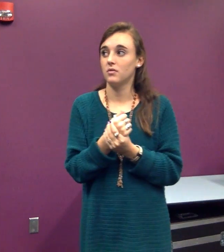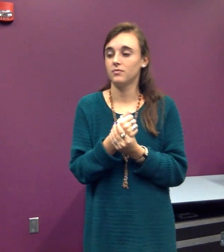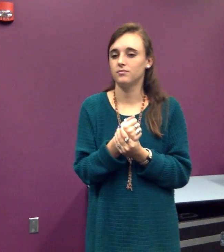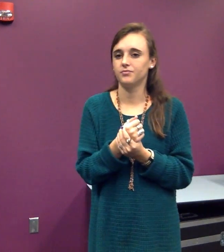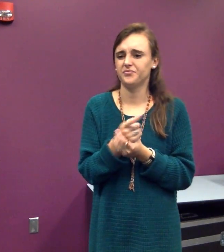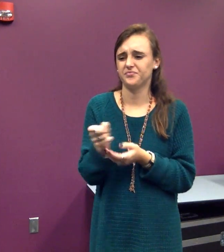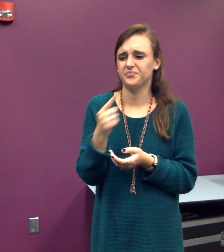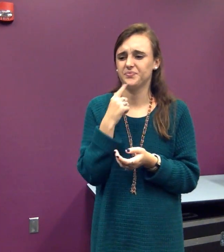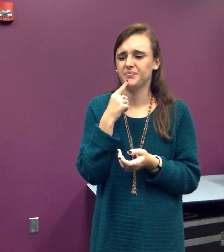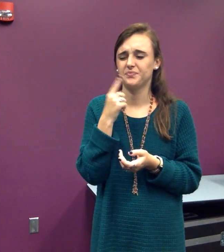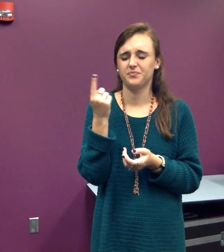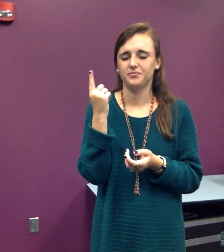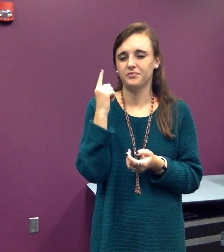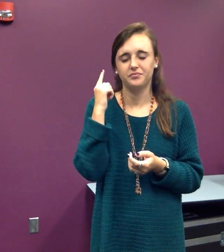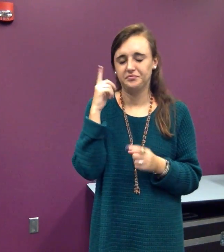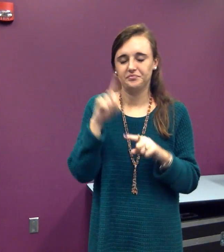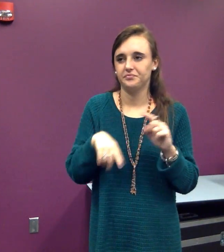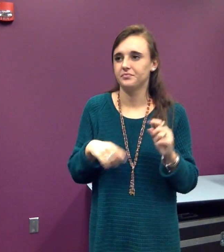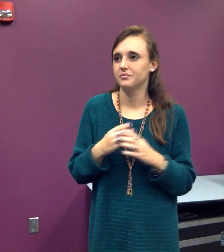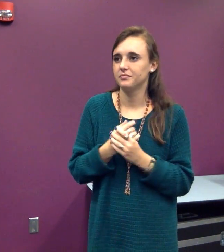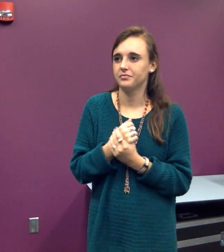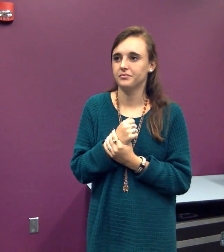Okay. You can't always keep studying